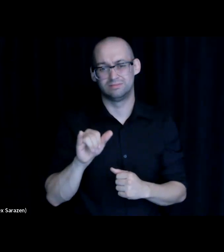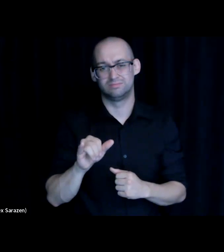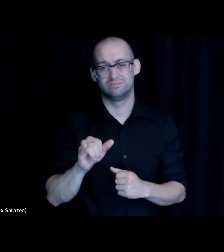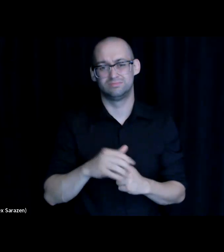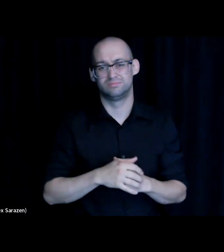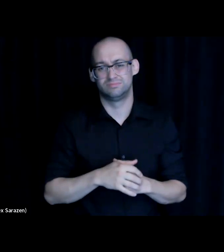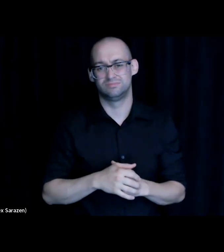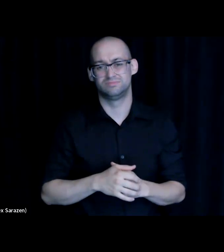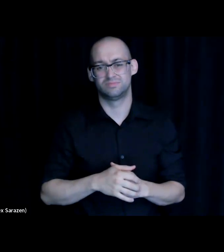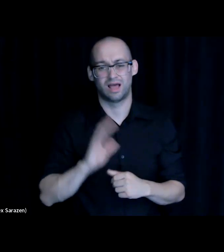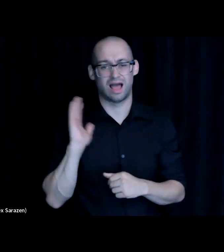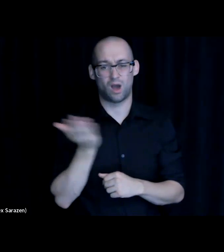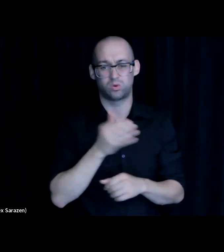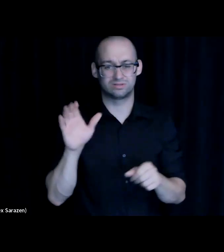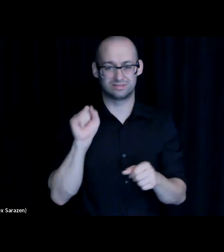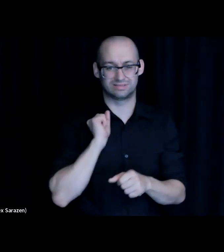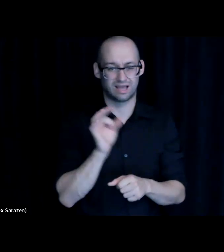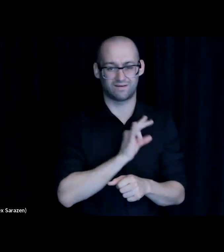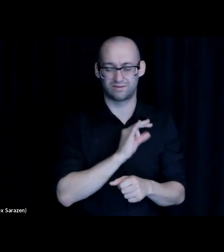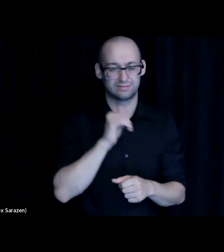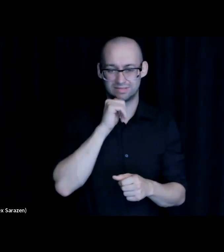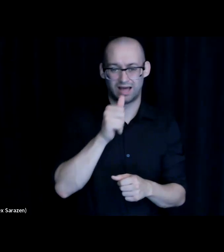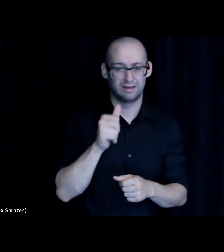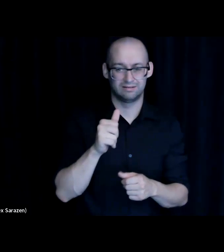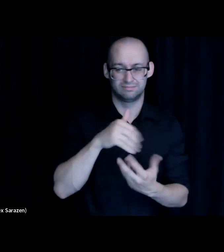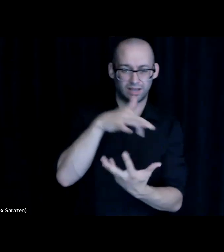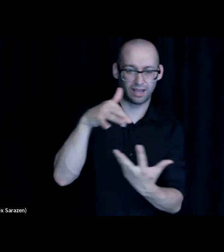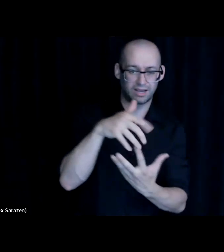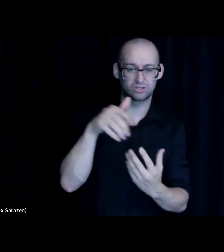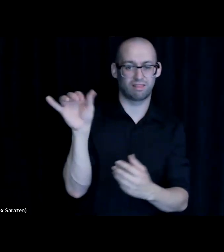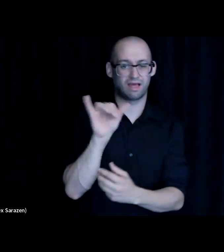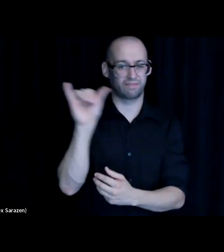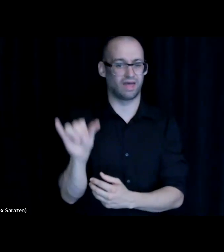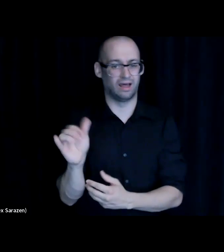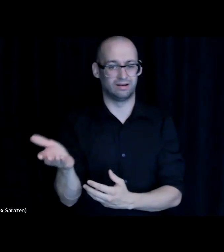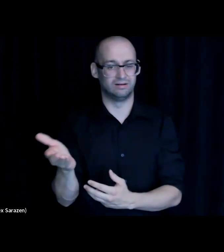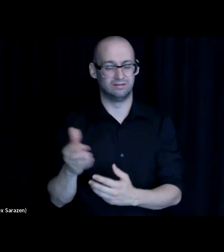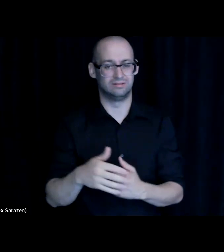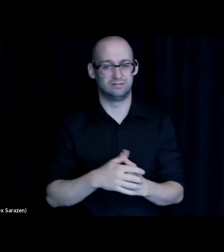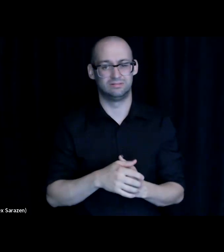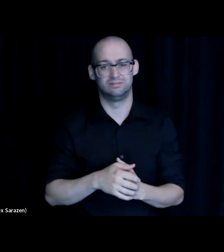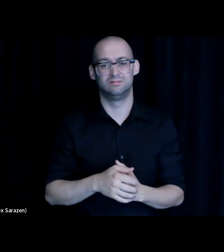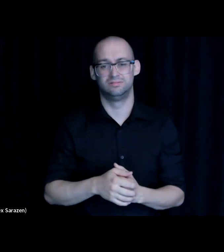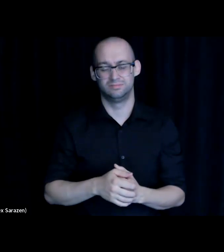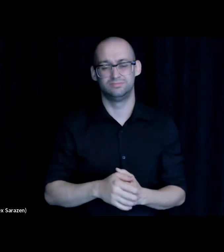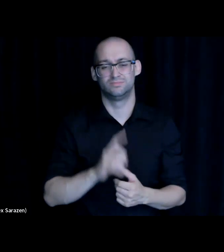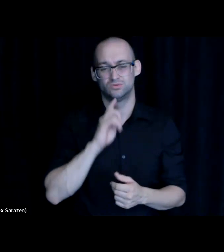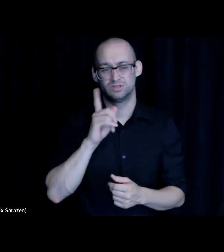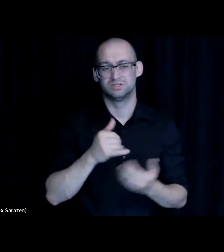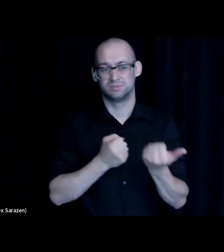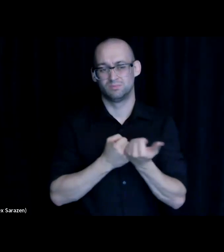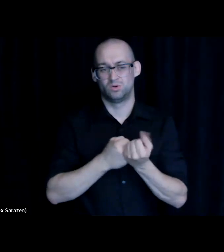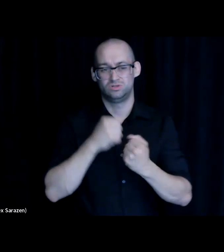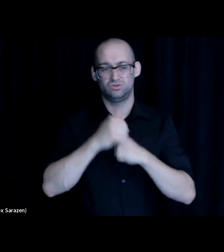in our full-time staff at that level. And so what that's kind of morphed into is its own support structure, where